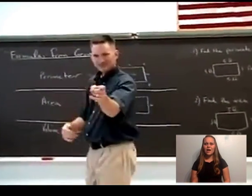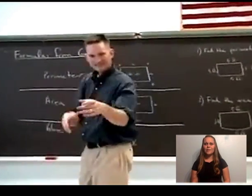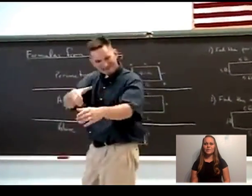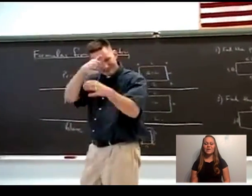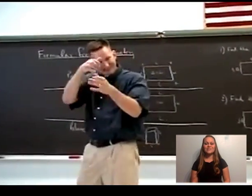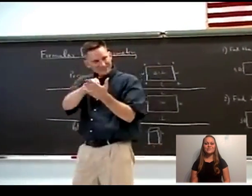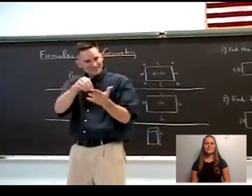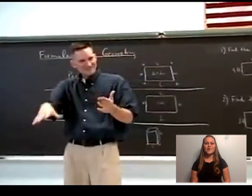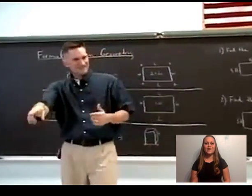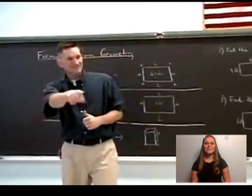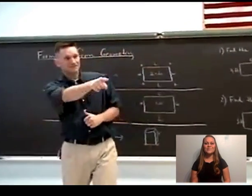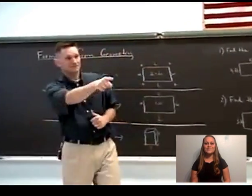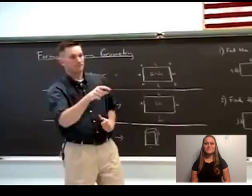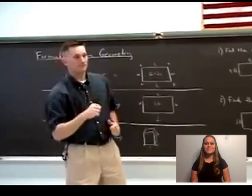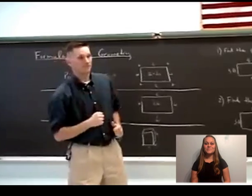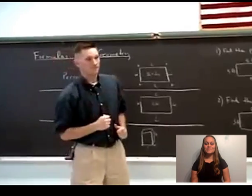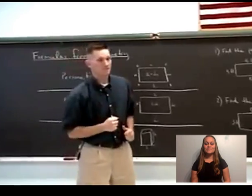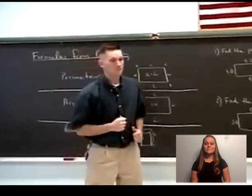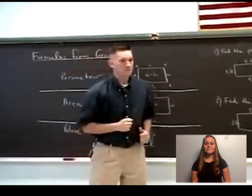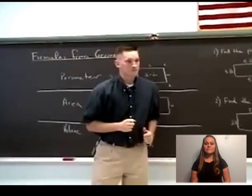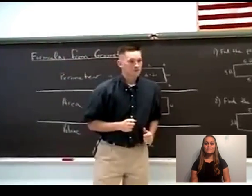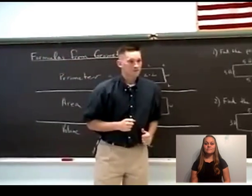Good job. You guys are smart.